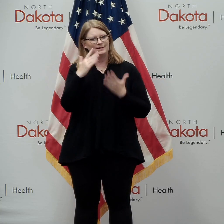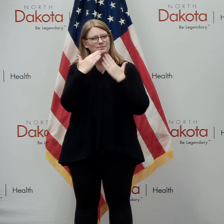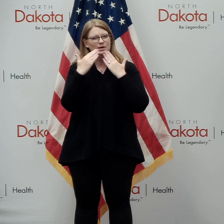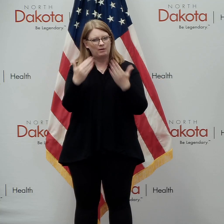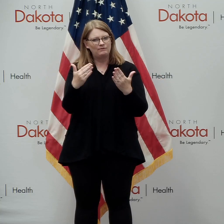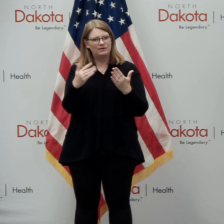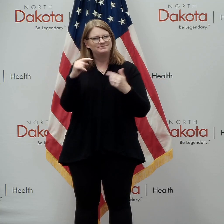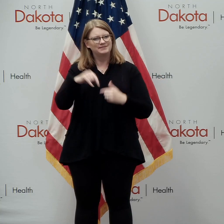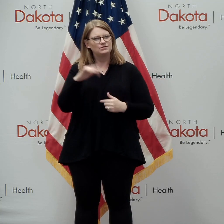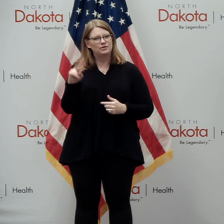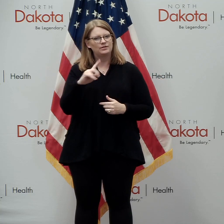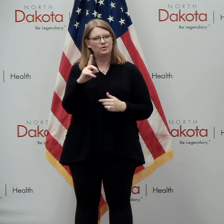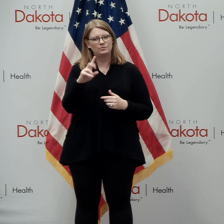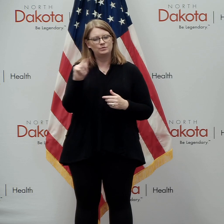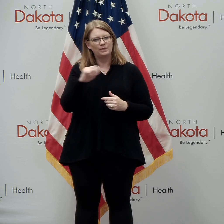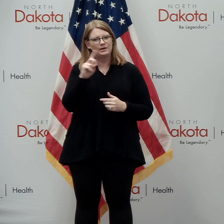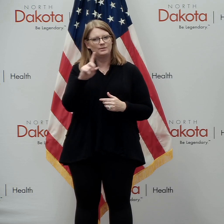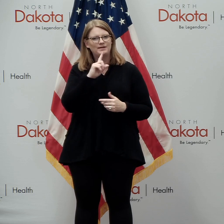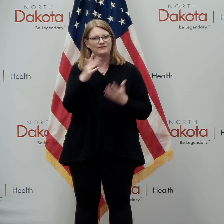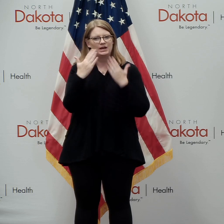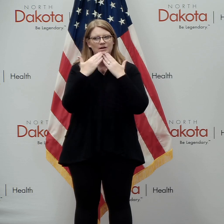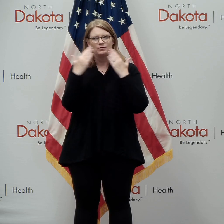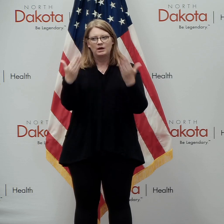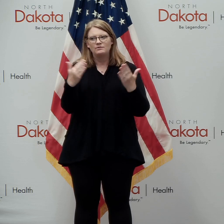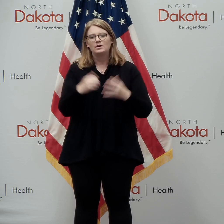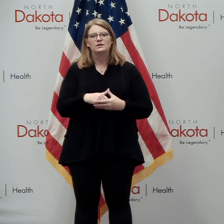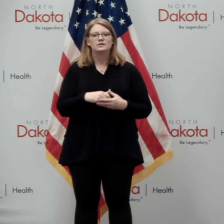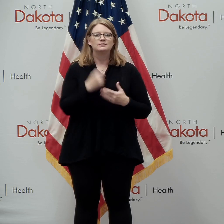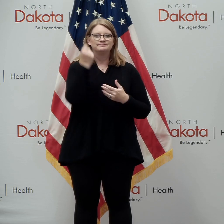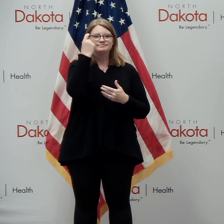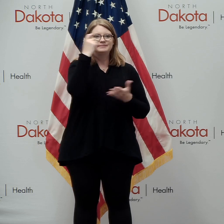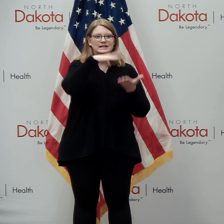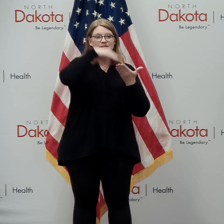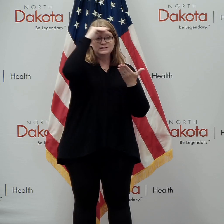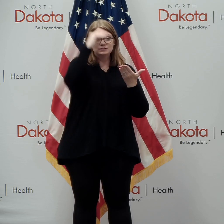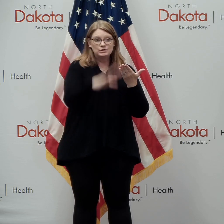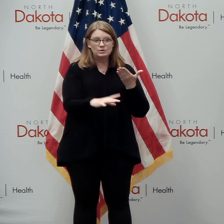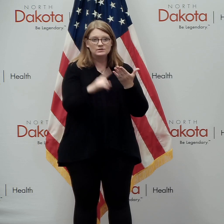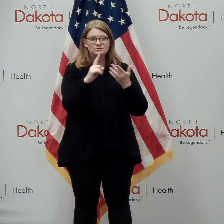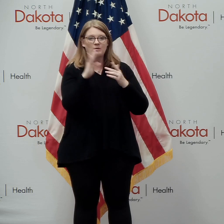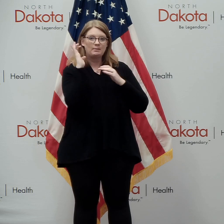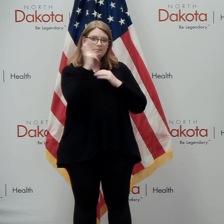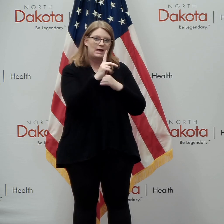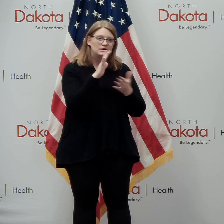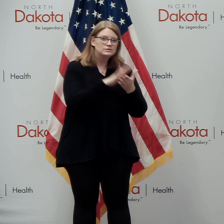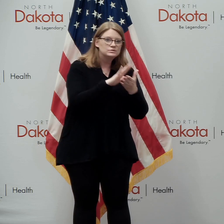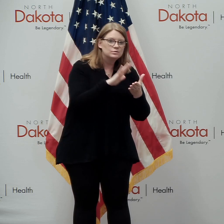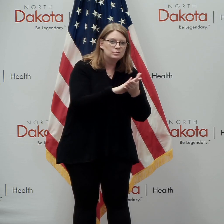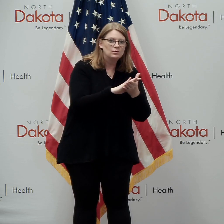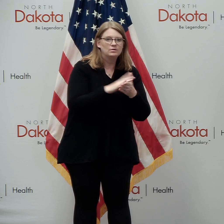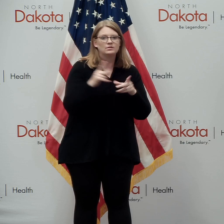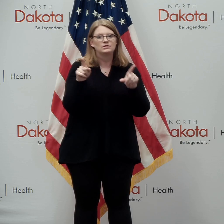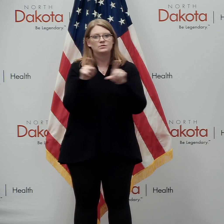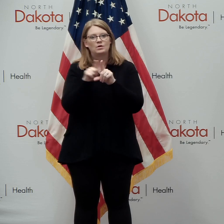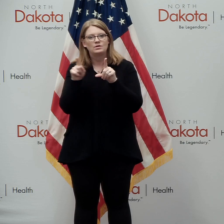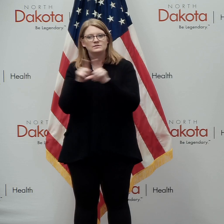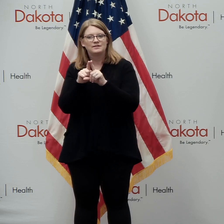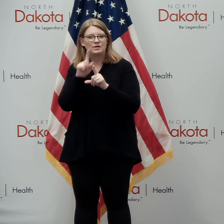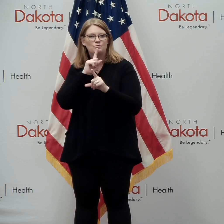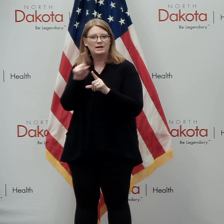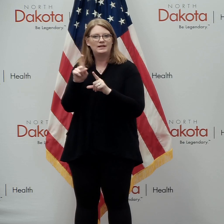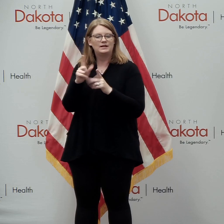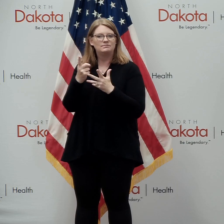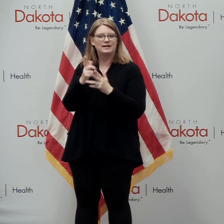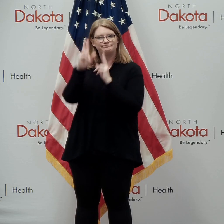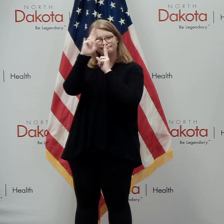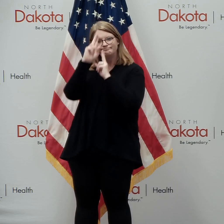we head back with students heading back to school, many families celebrating that time-honored tradition of the first day of school as